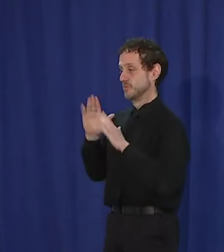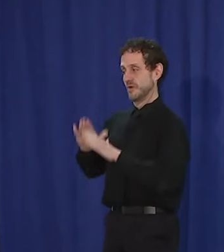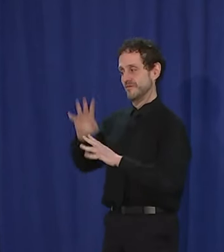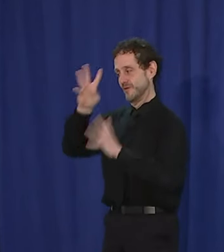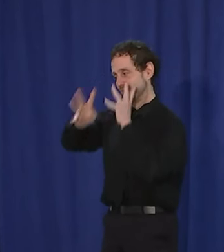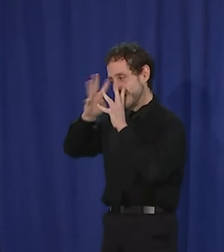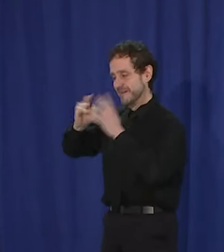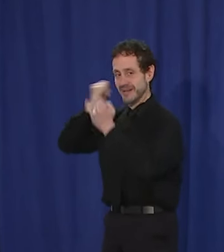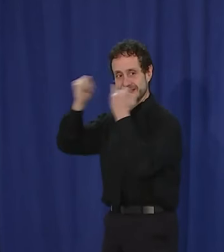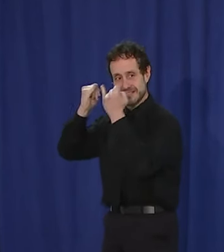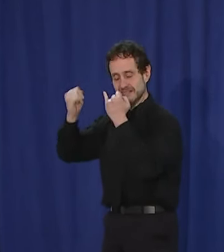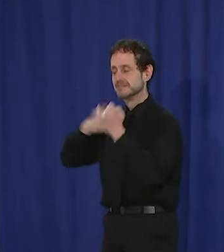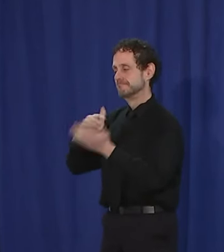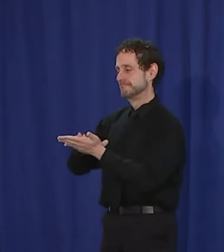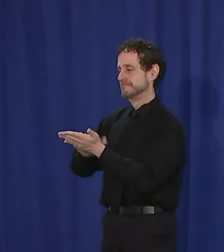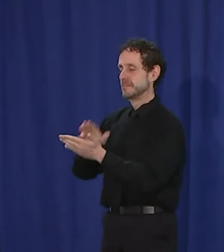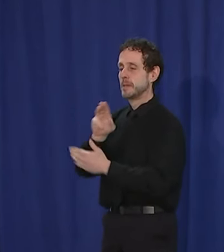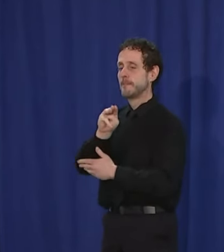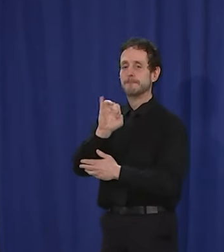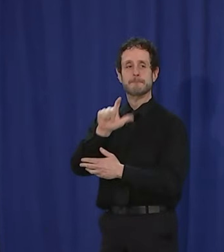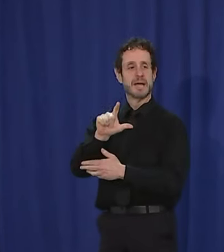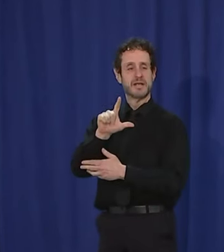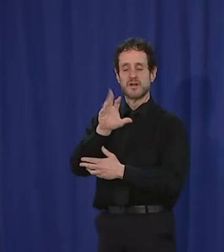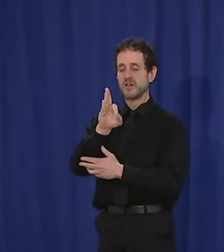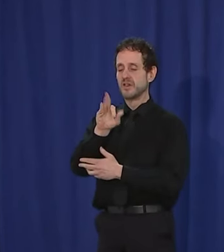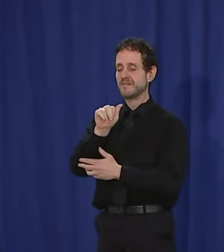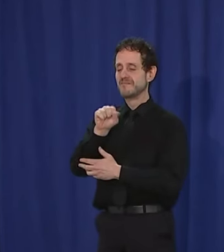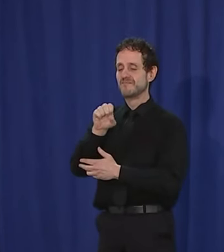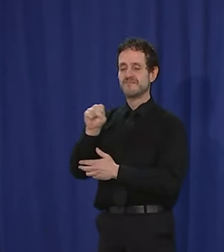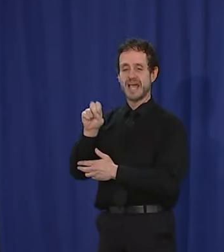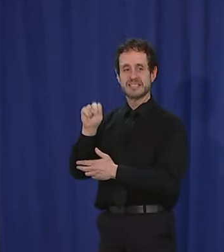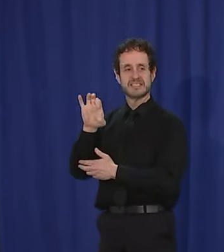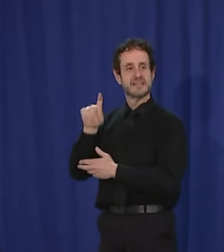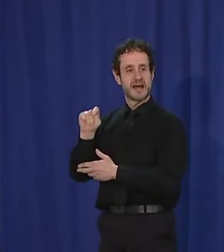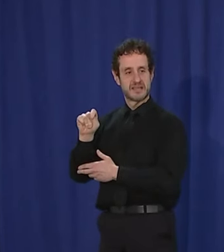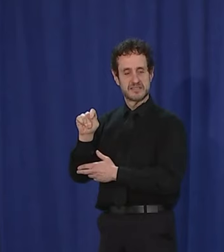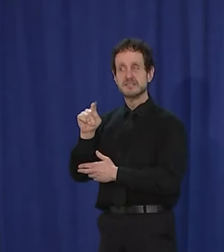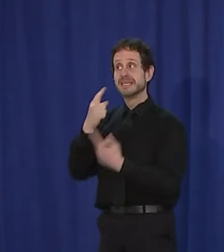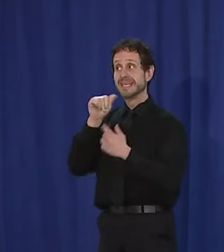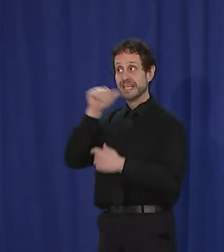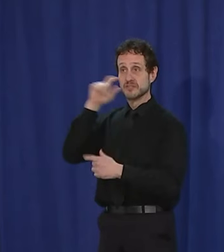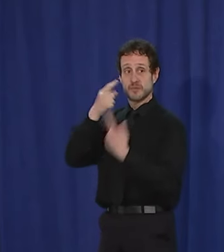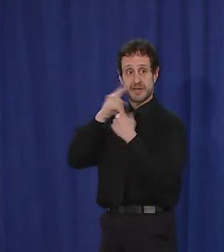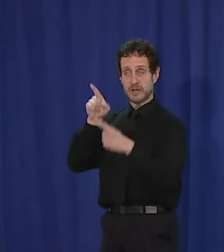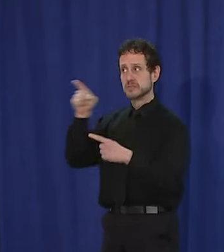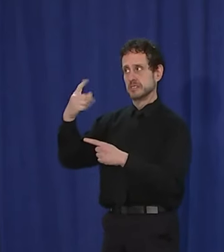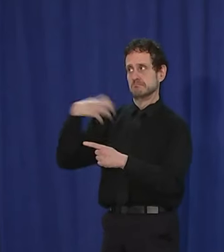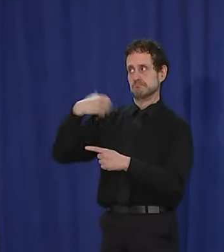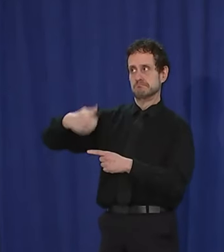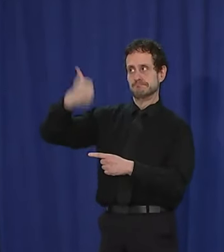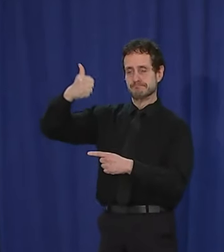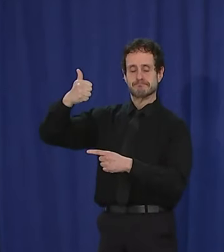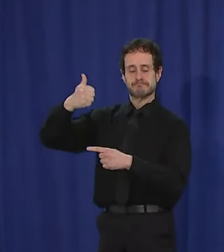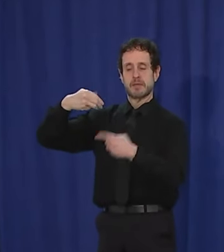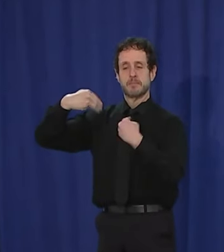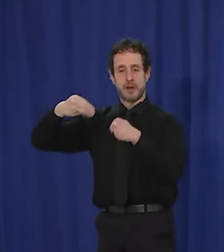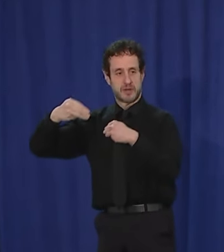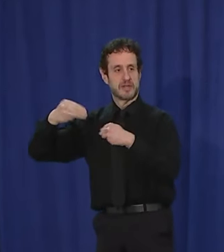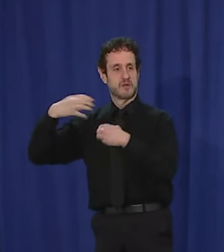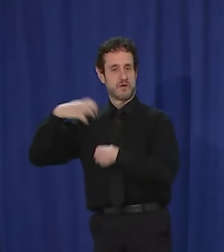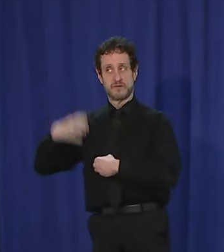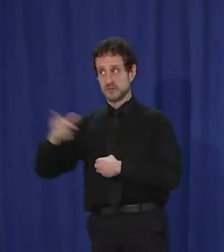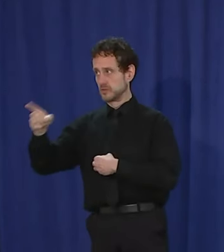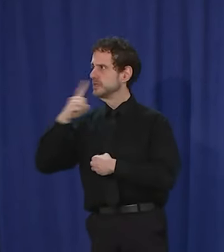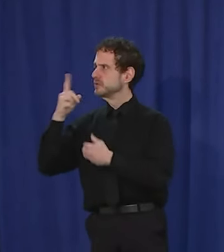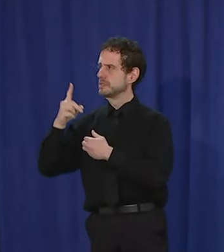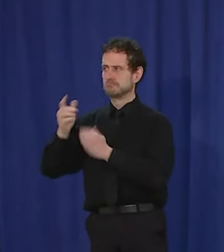credit to Michael Fasnacht, who we announced yesterday as the chief marketing officer, and the creative talent that he's brought